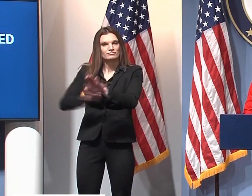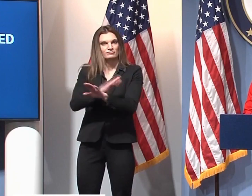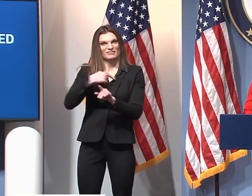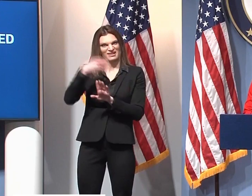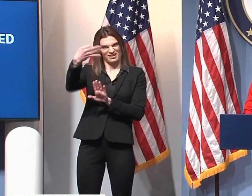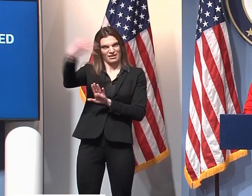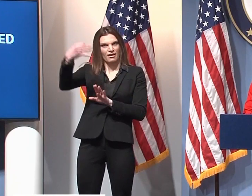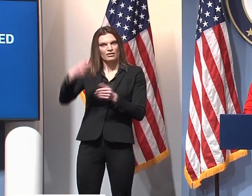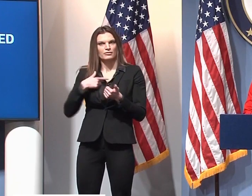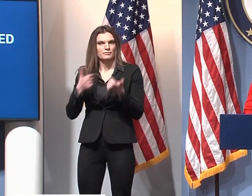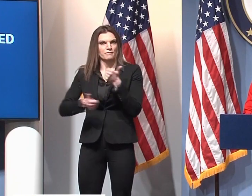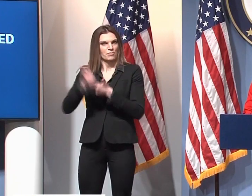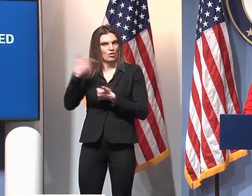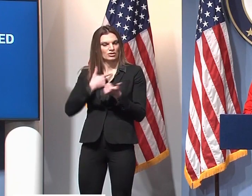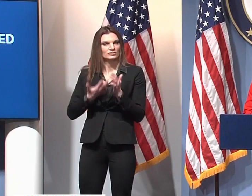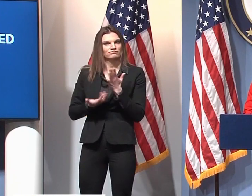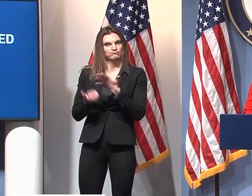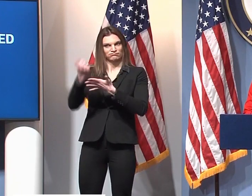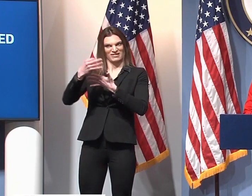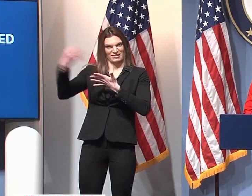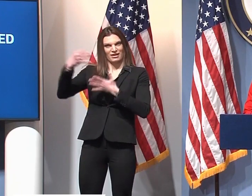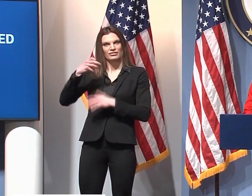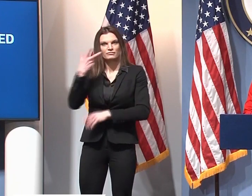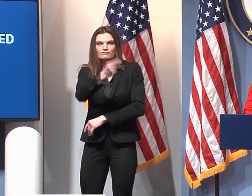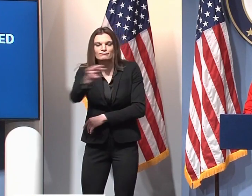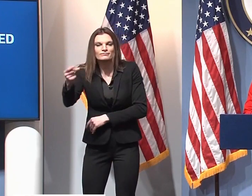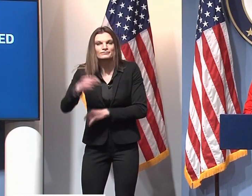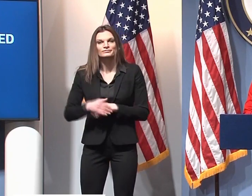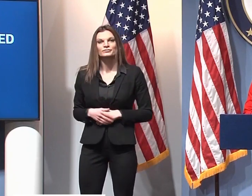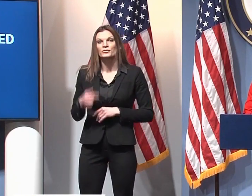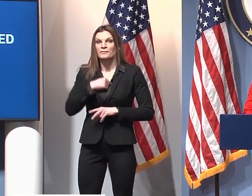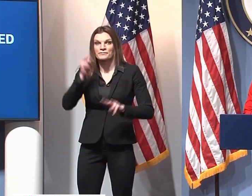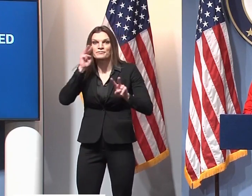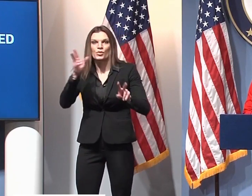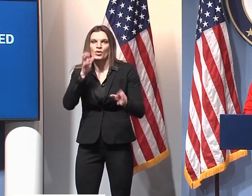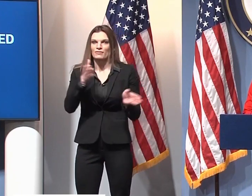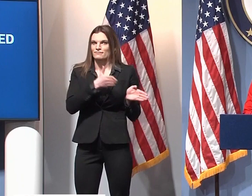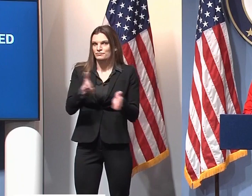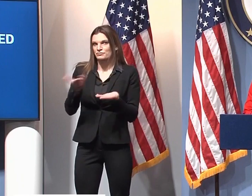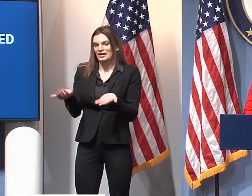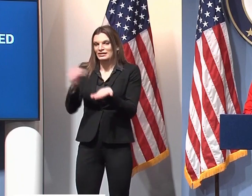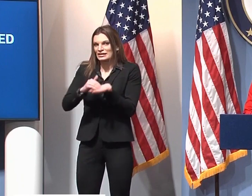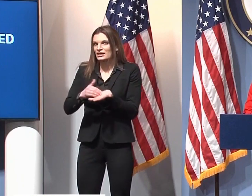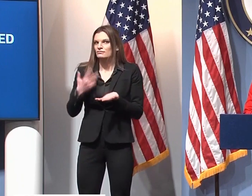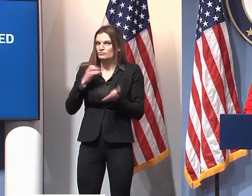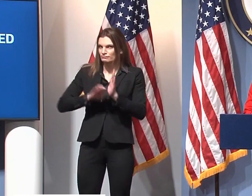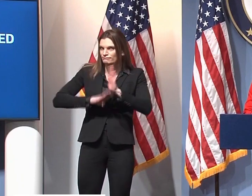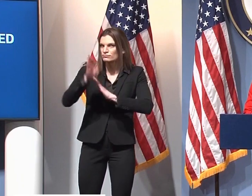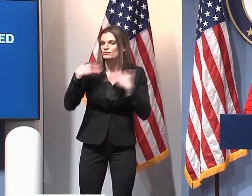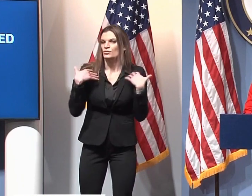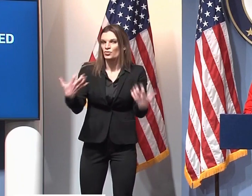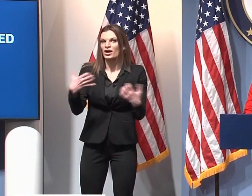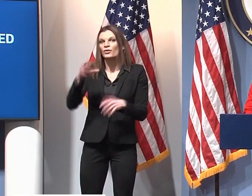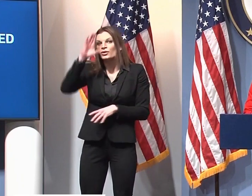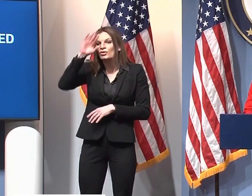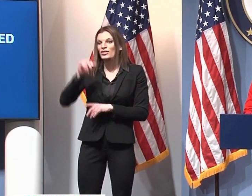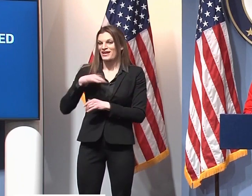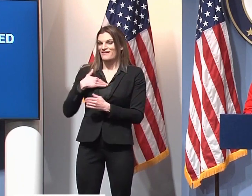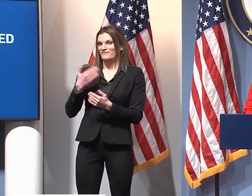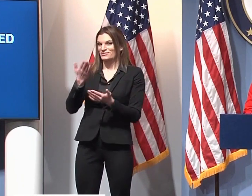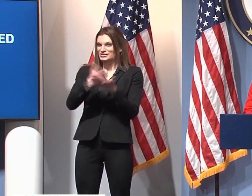administered, and we are ramping up our efforts to get second shots in arms while prioritizing our frontline